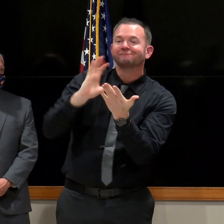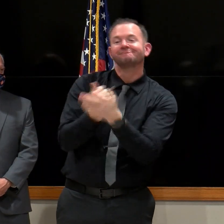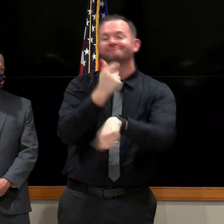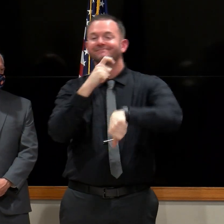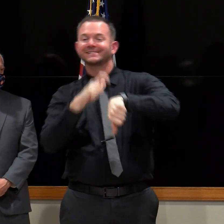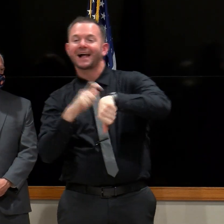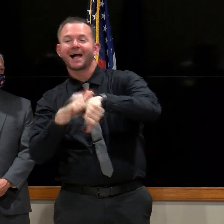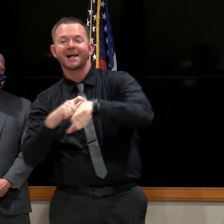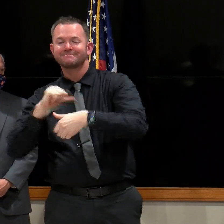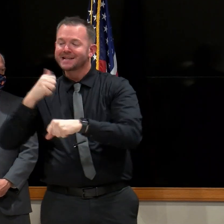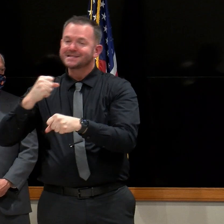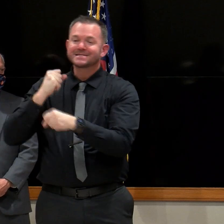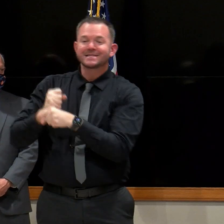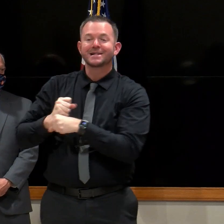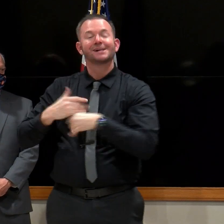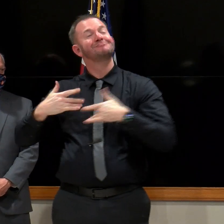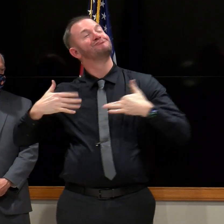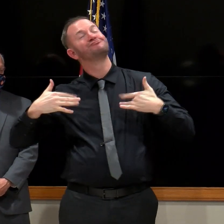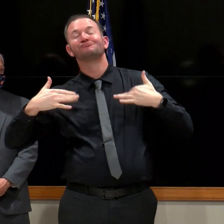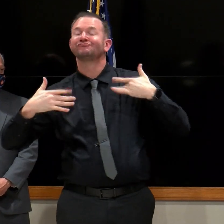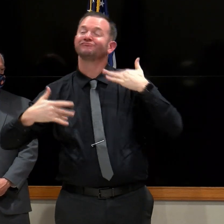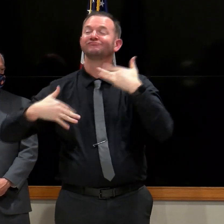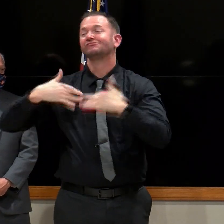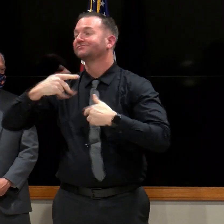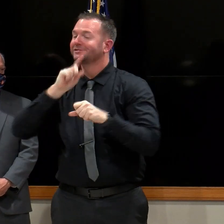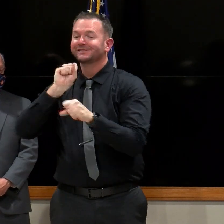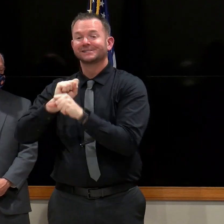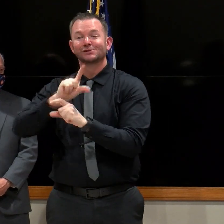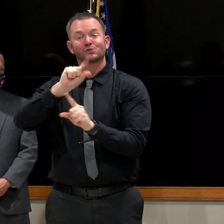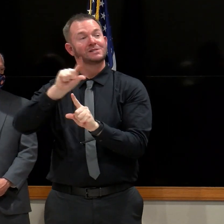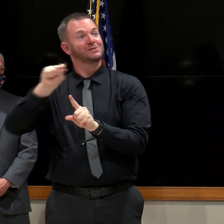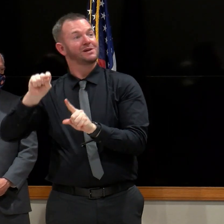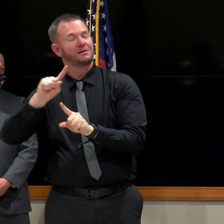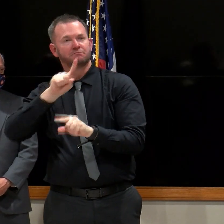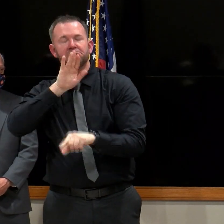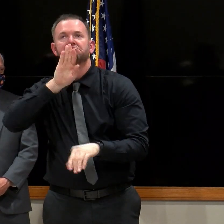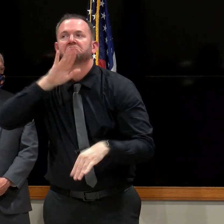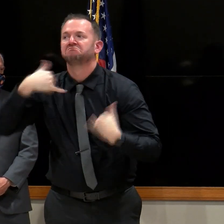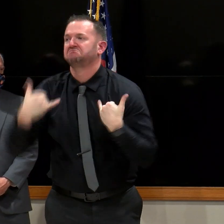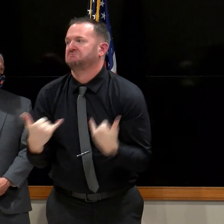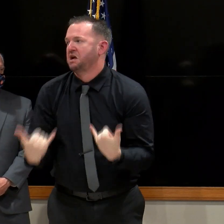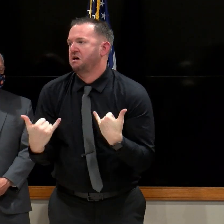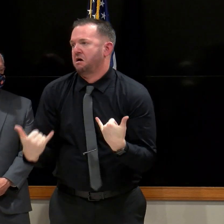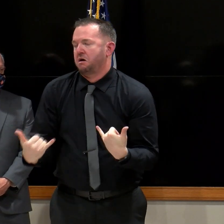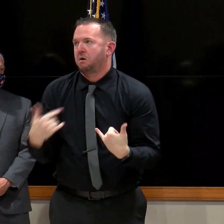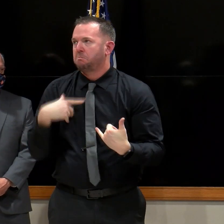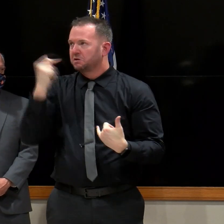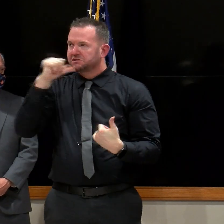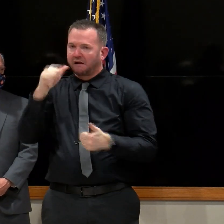families will be unable, for saving lives, to have the